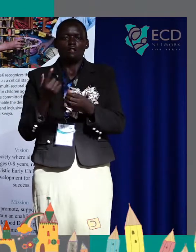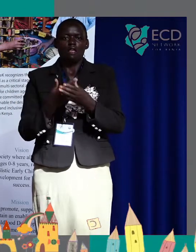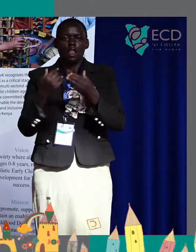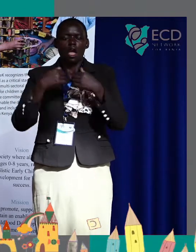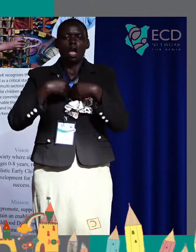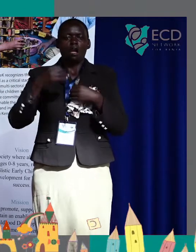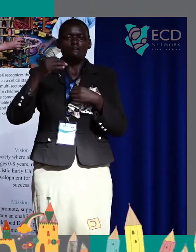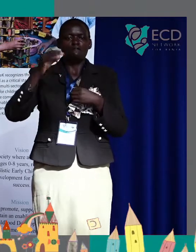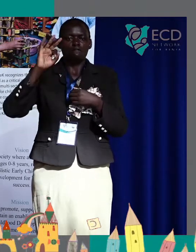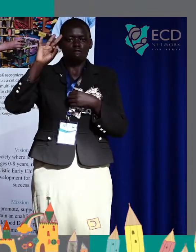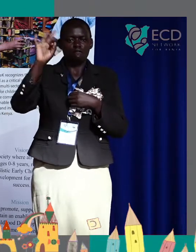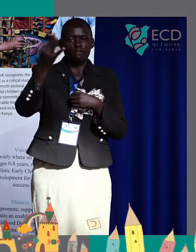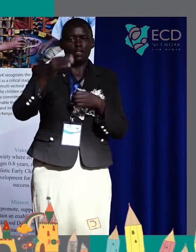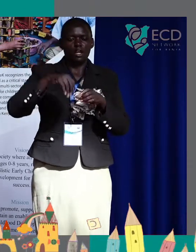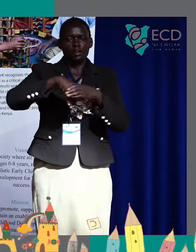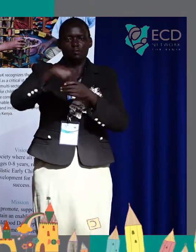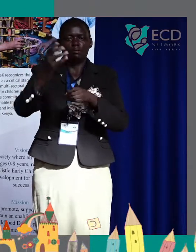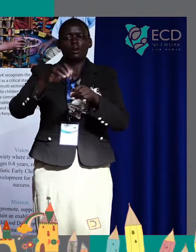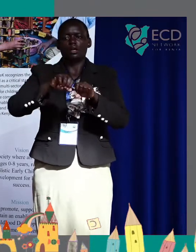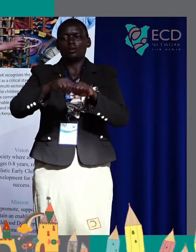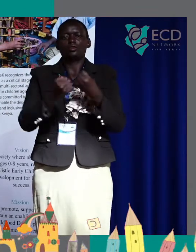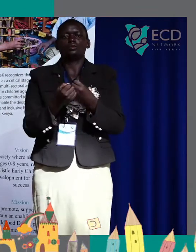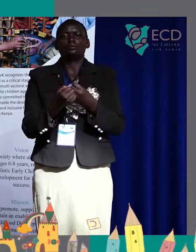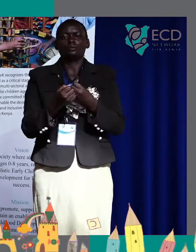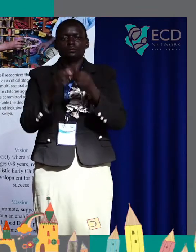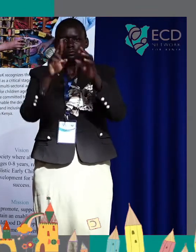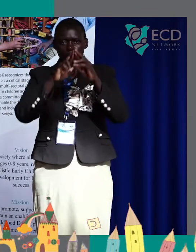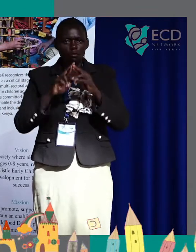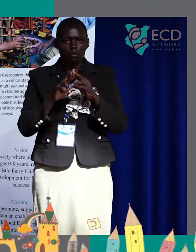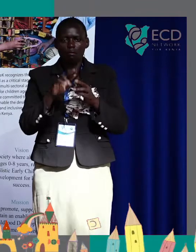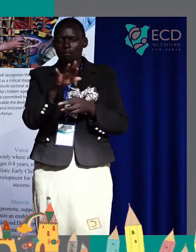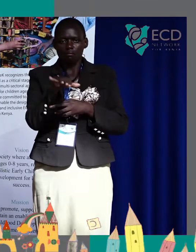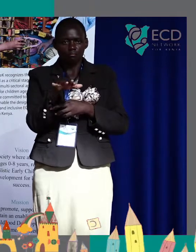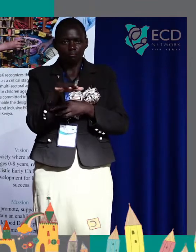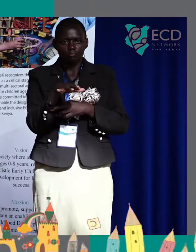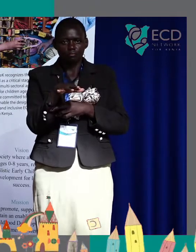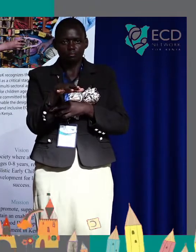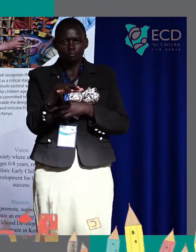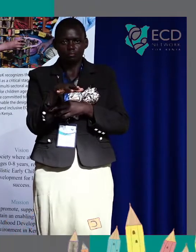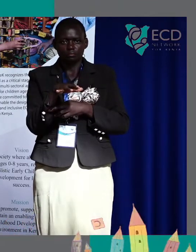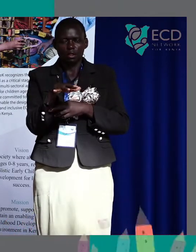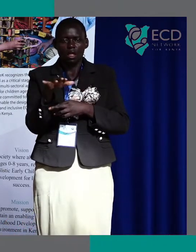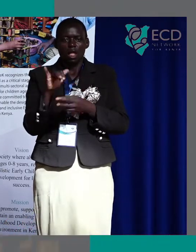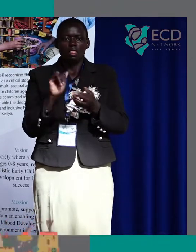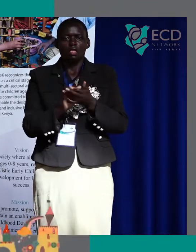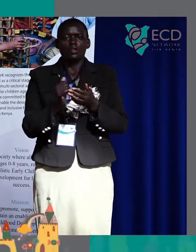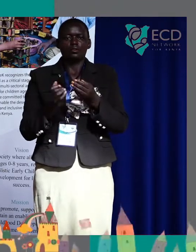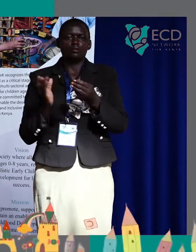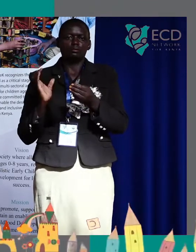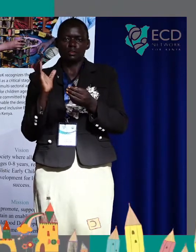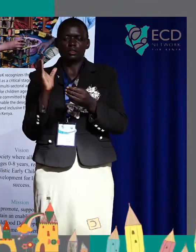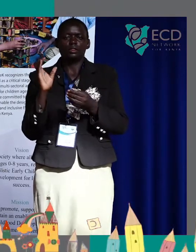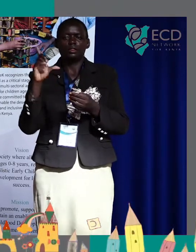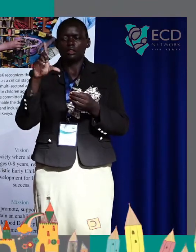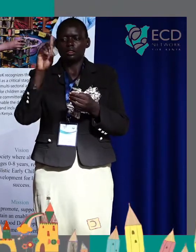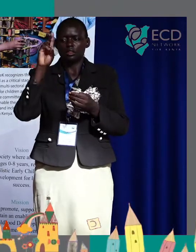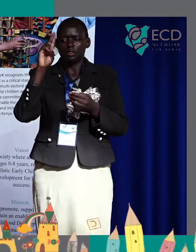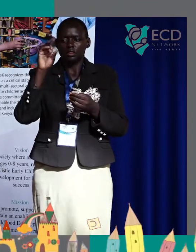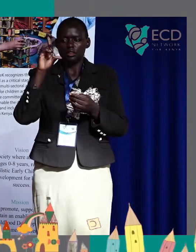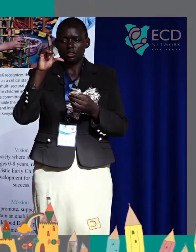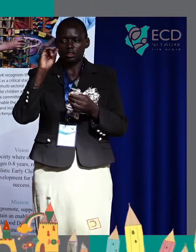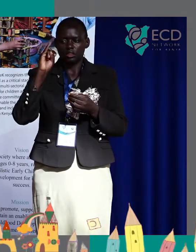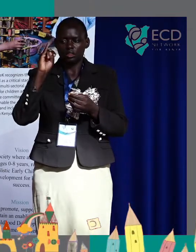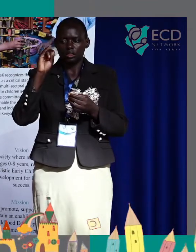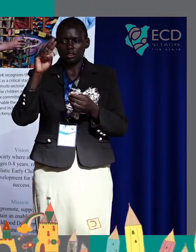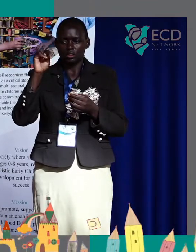third breakout room session. And this will be chaired by Linda Haremwa